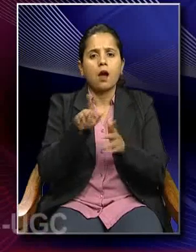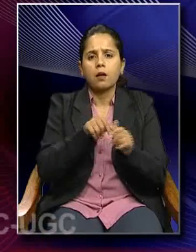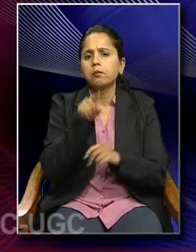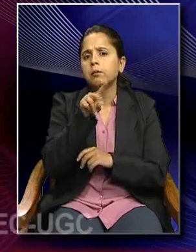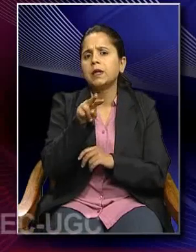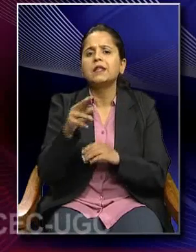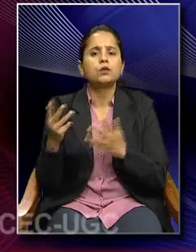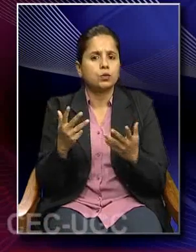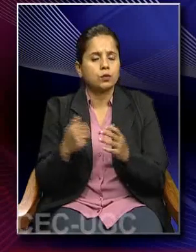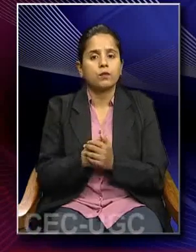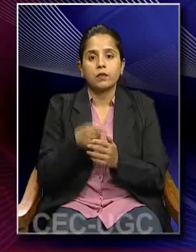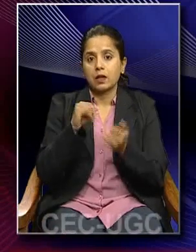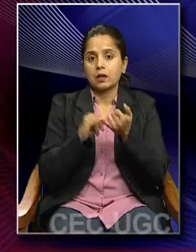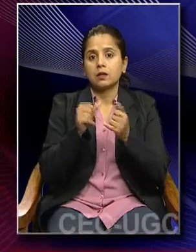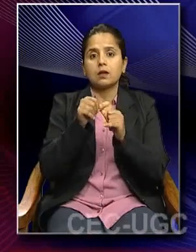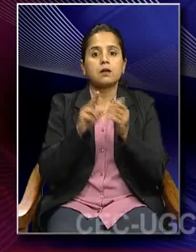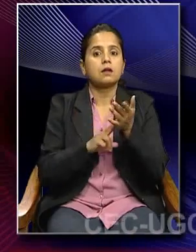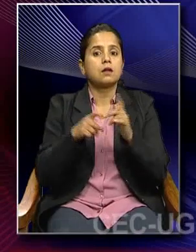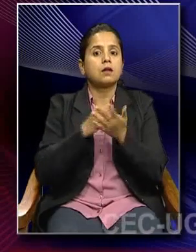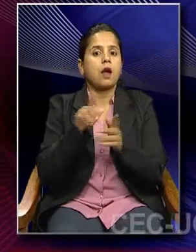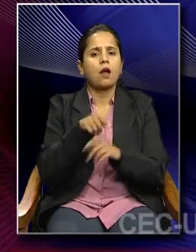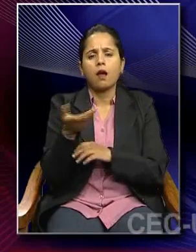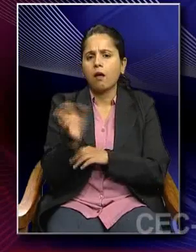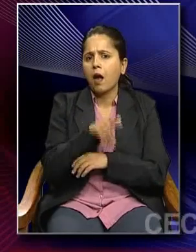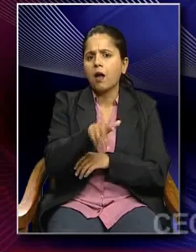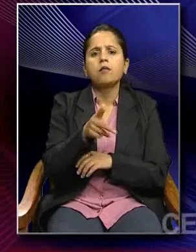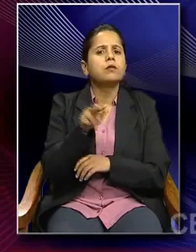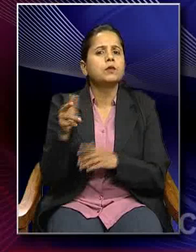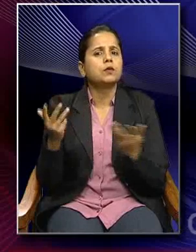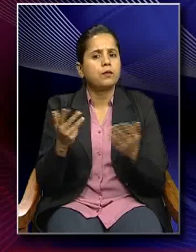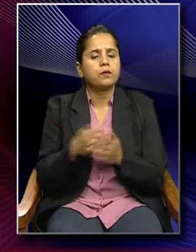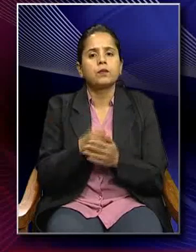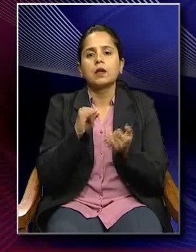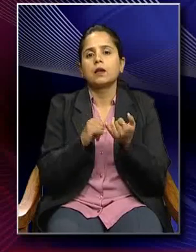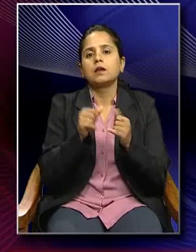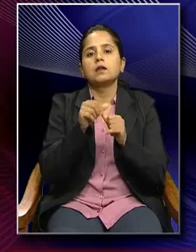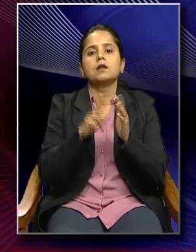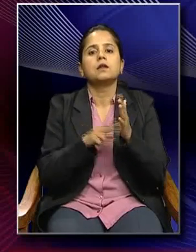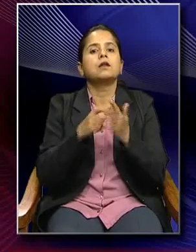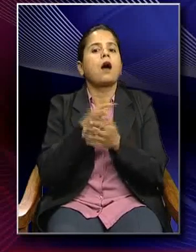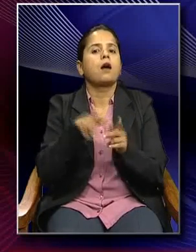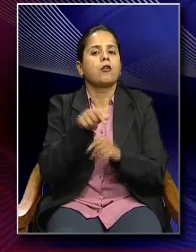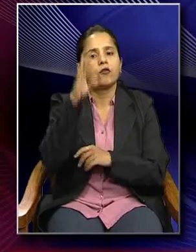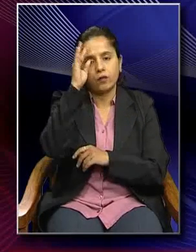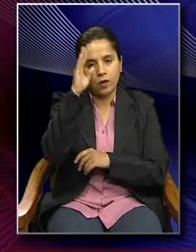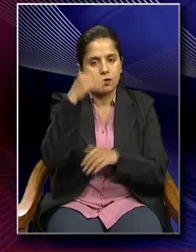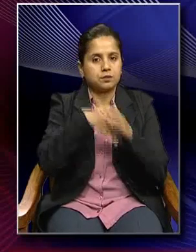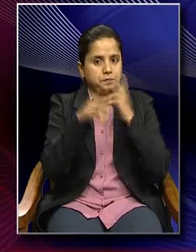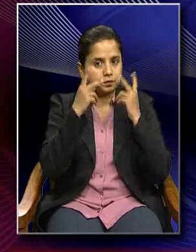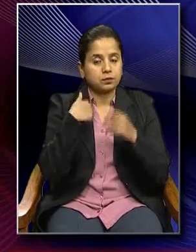this term Sāṅkhya comes from in the Sāṅkhya philosophy, so we can see that